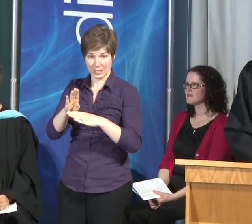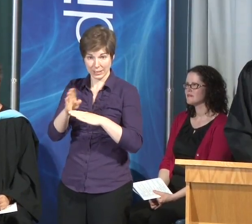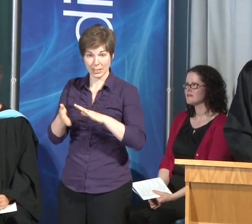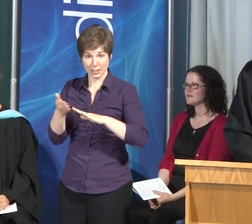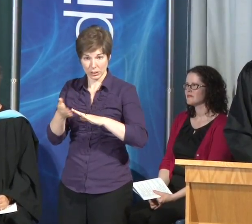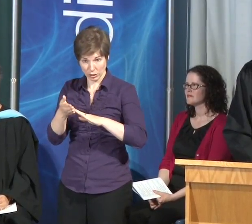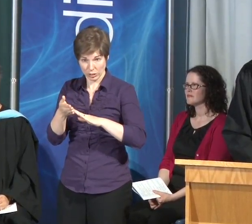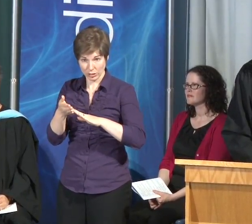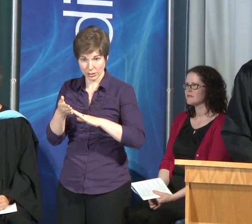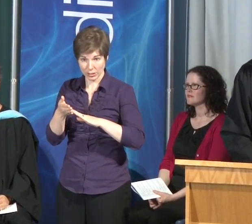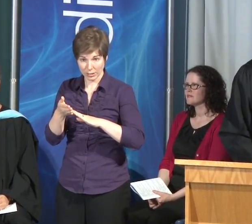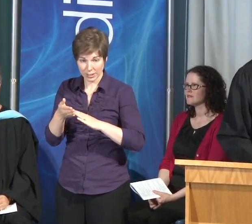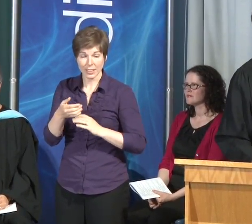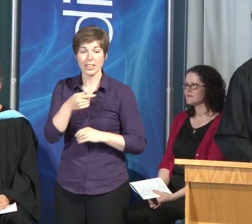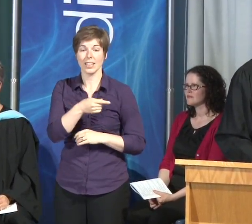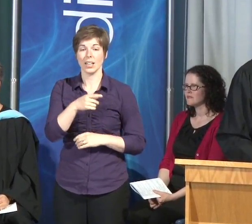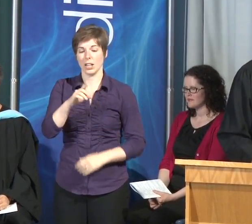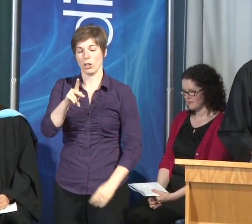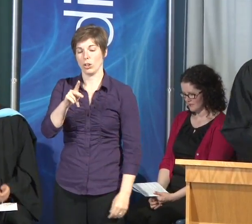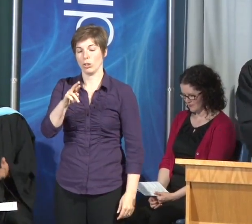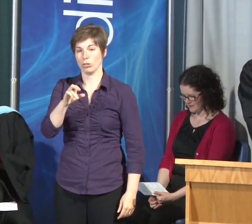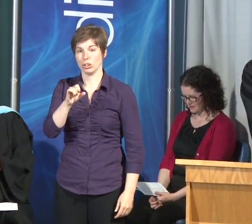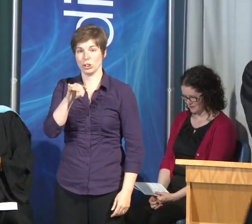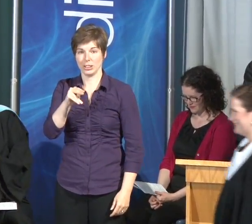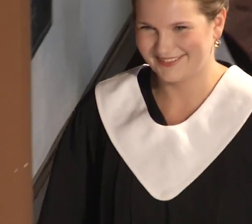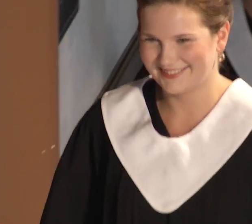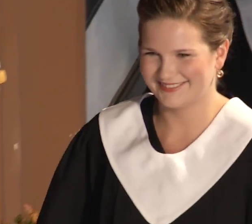Concentration, is Christian Bennett.